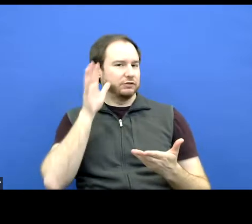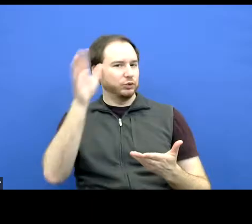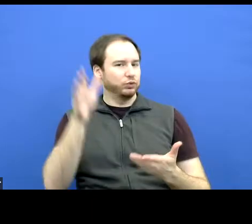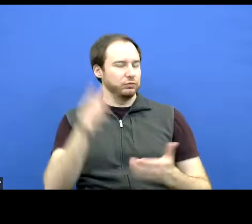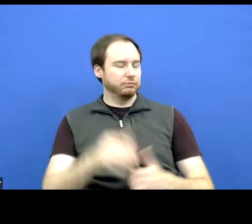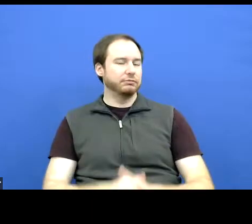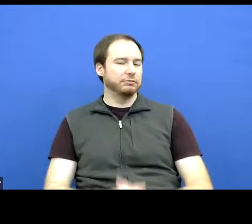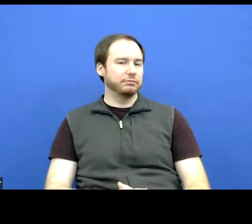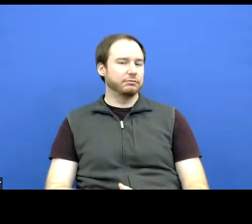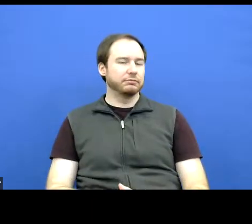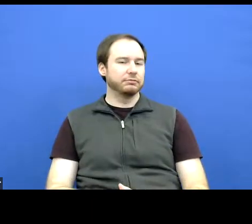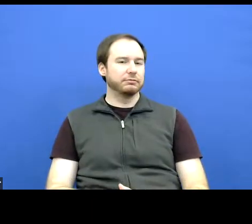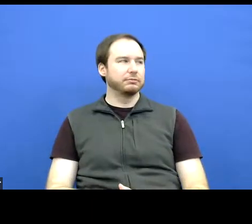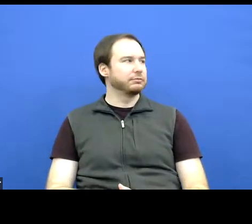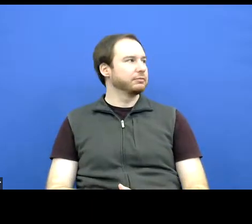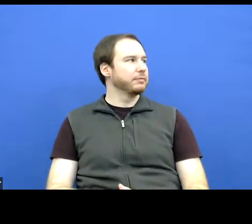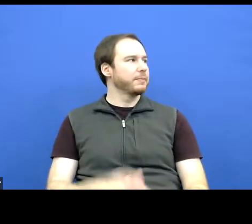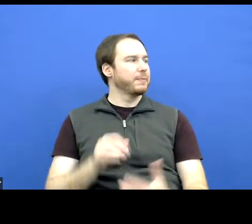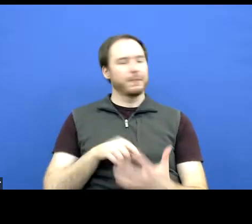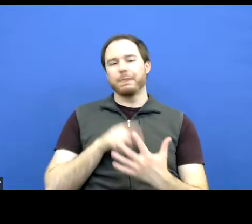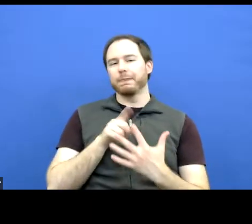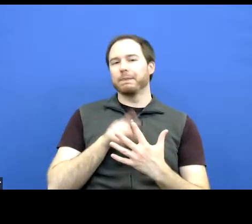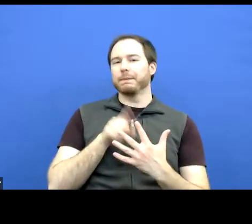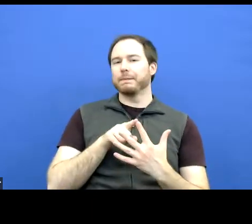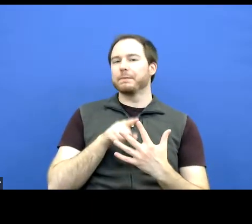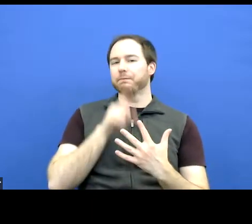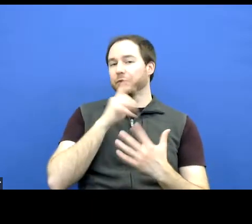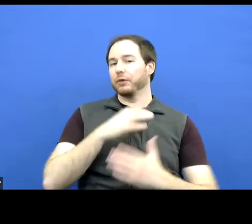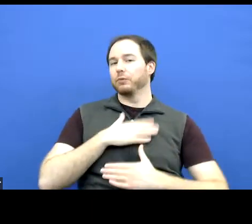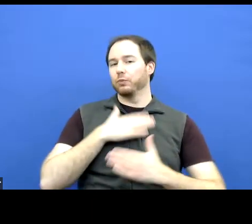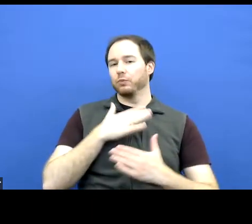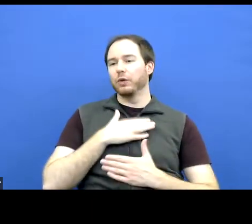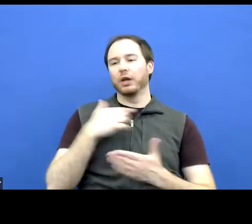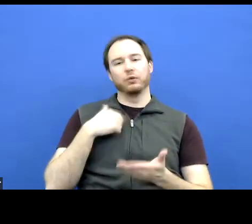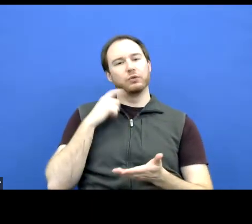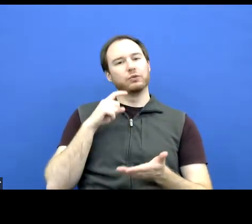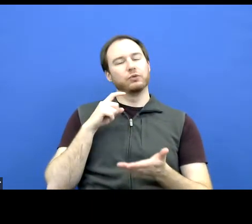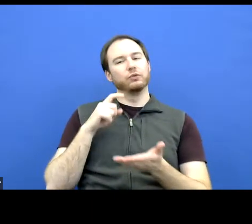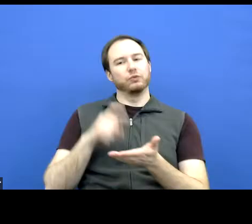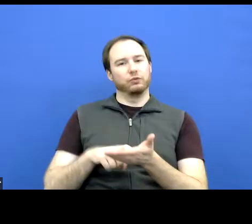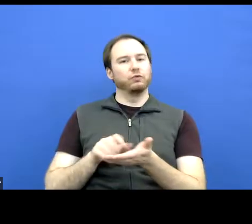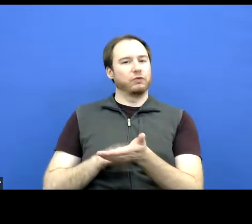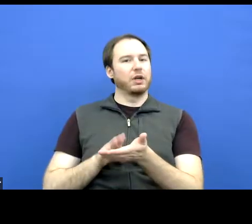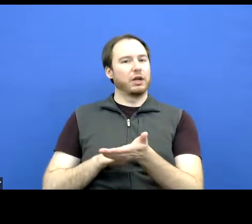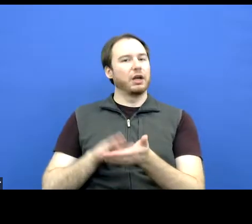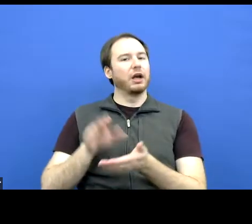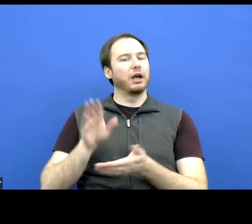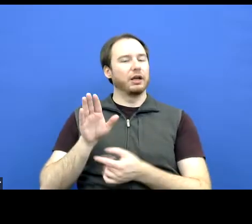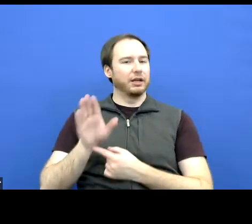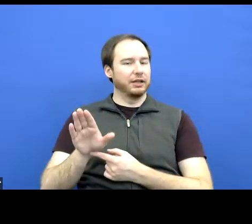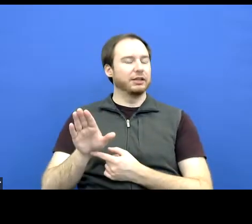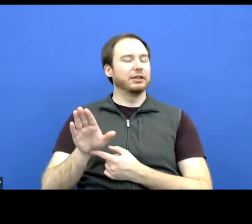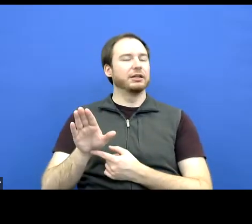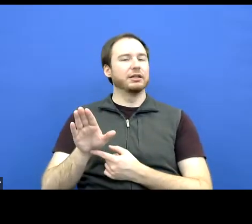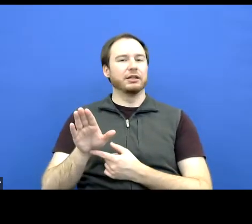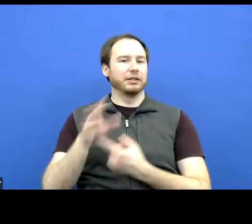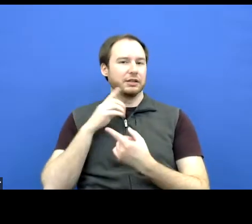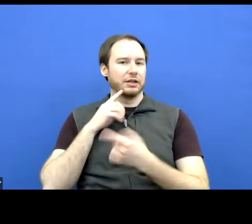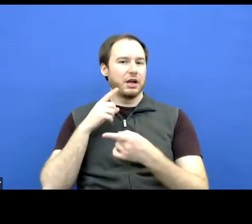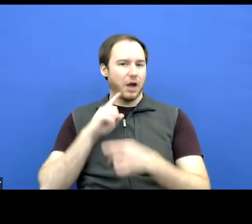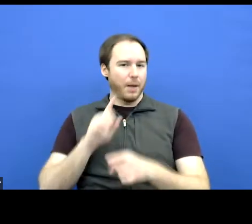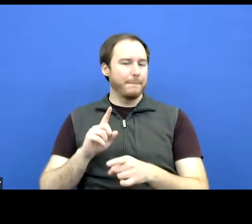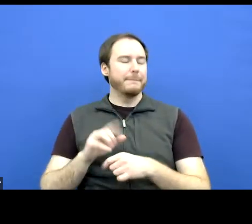here. Just really appreciate that we get to recognize Ryan and all of his